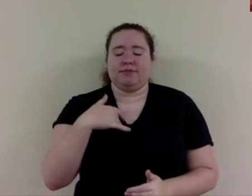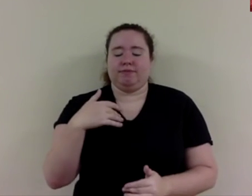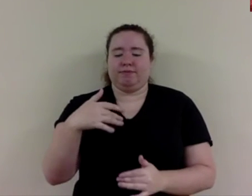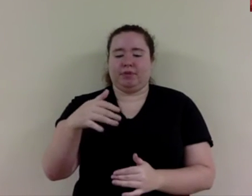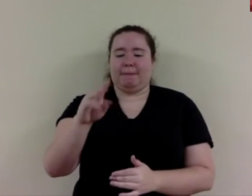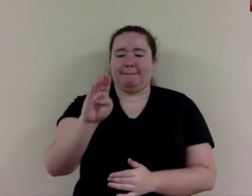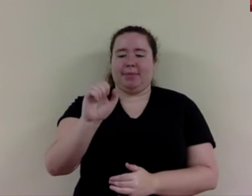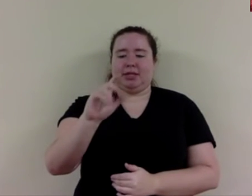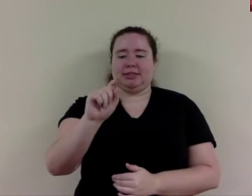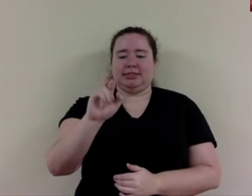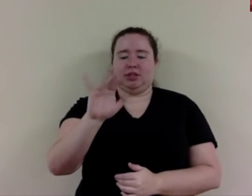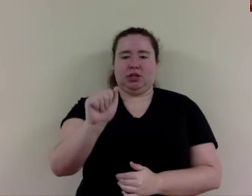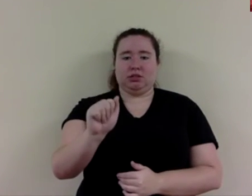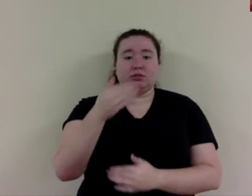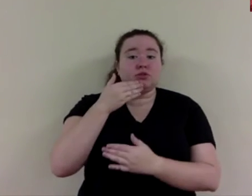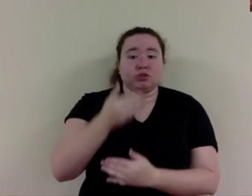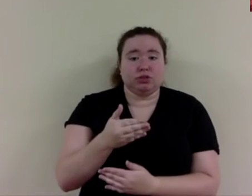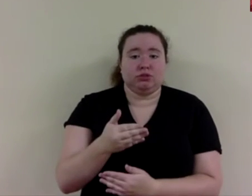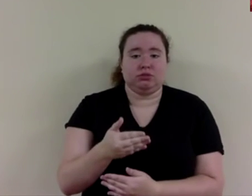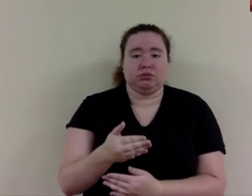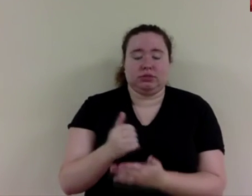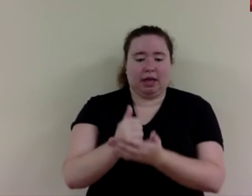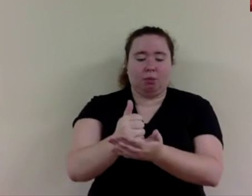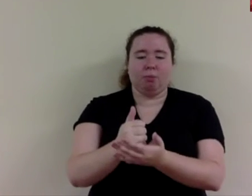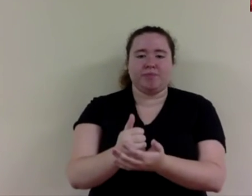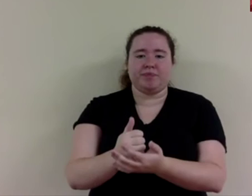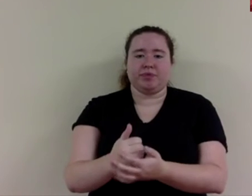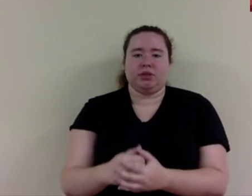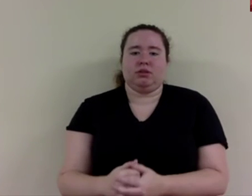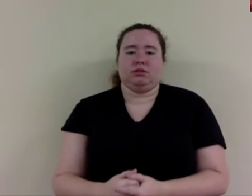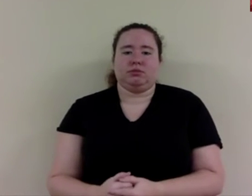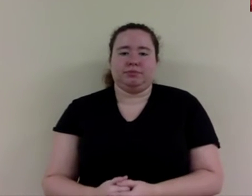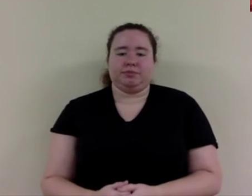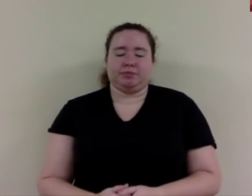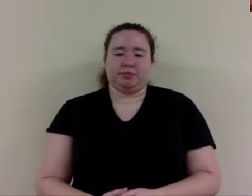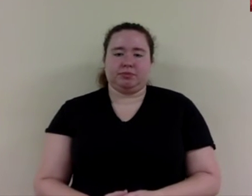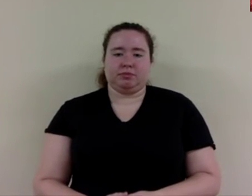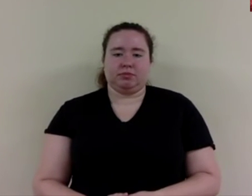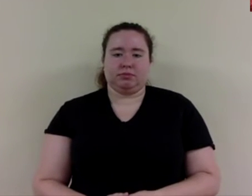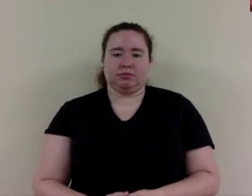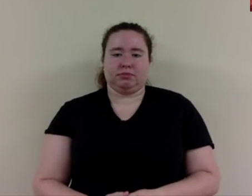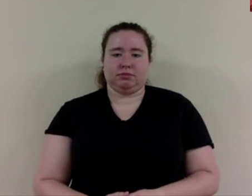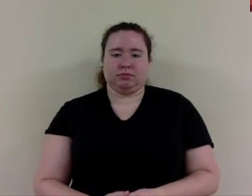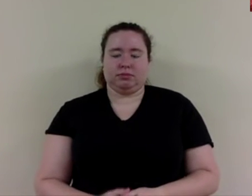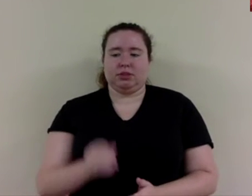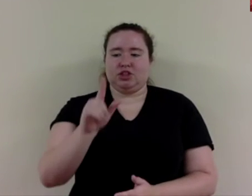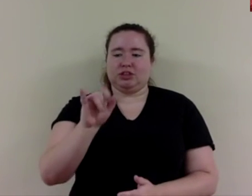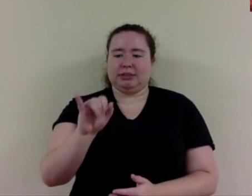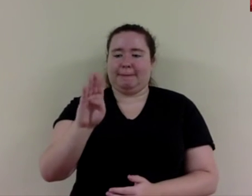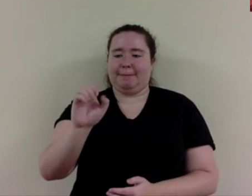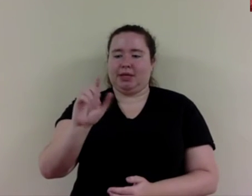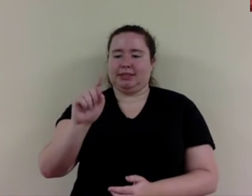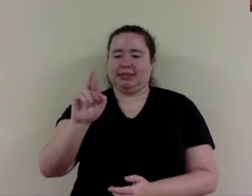of bacteria, helpful bacteria, by the way, and these bacteria will handle several functions. For example, your intestinal bacteria will